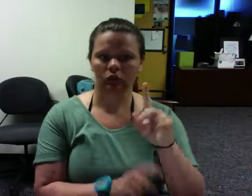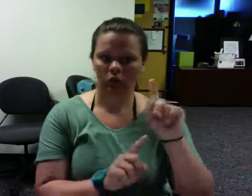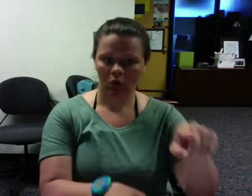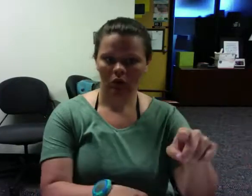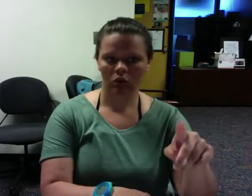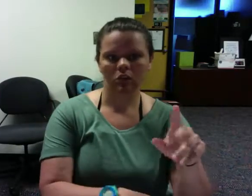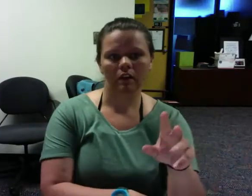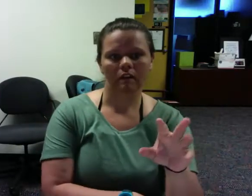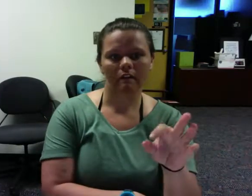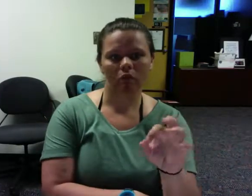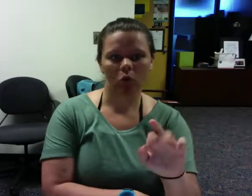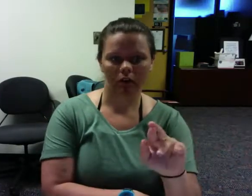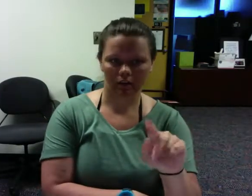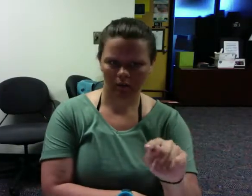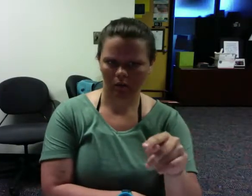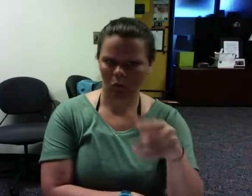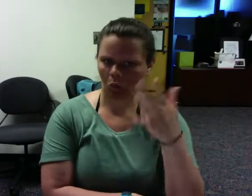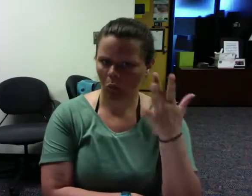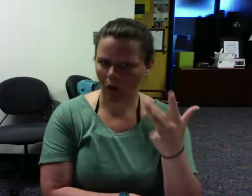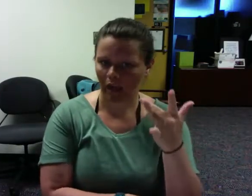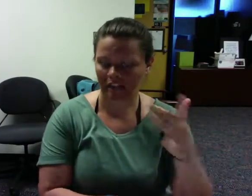for the cannons.